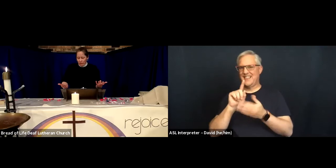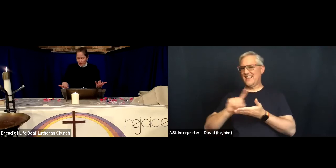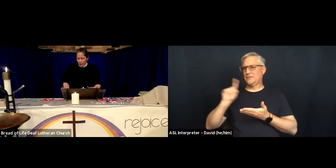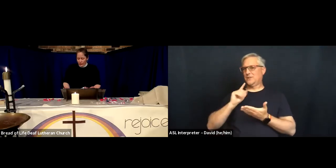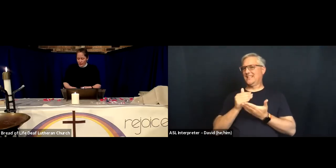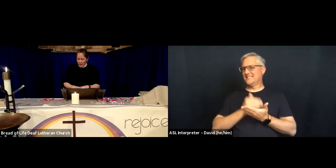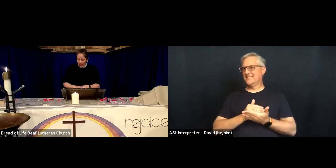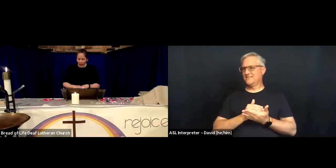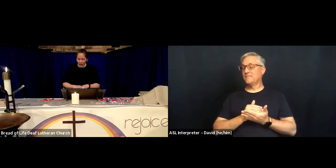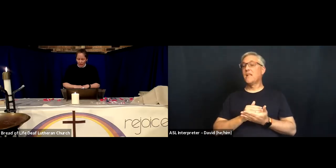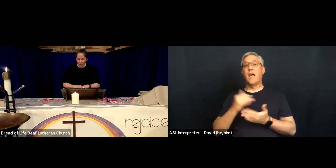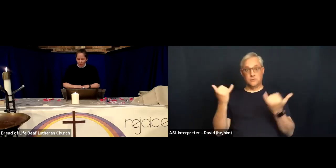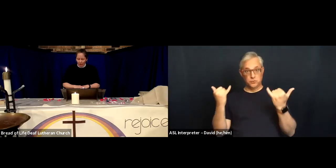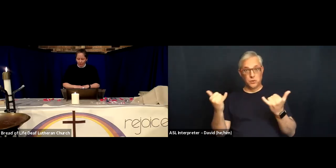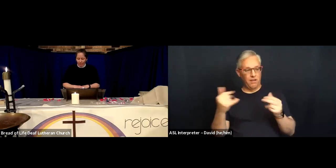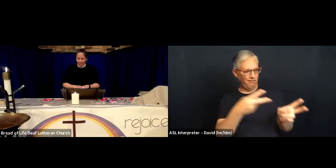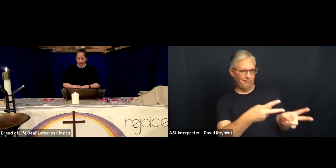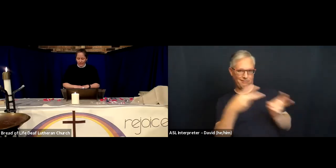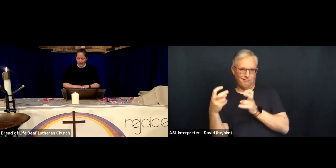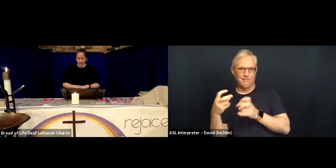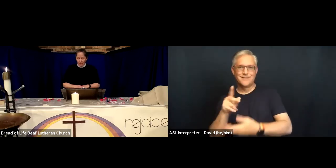which we refer to today.